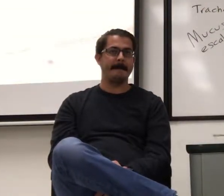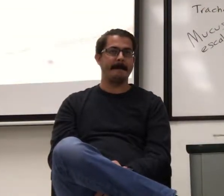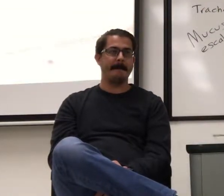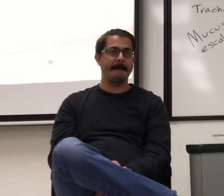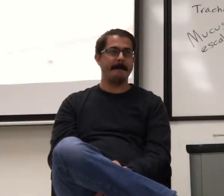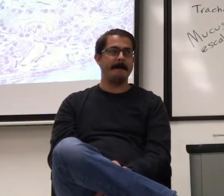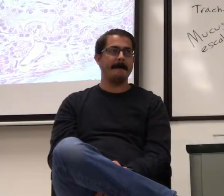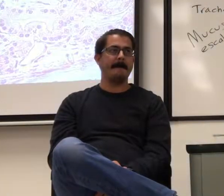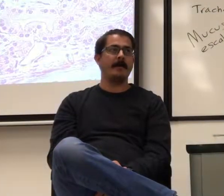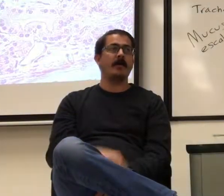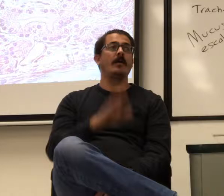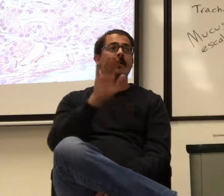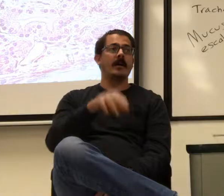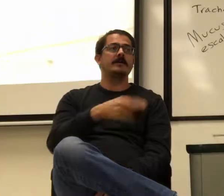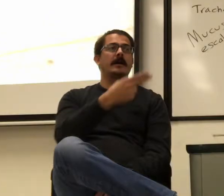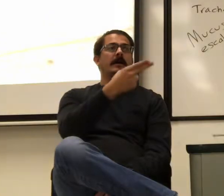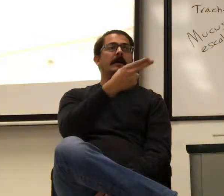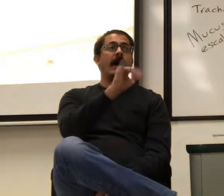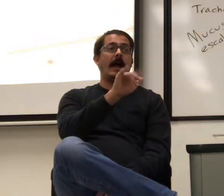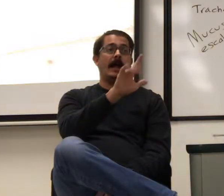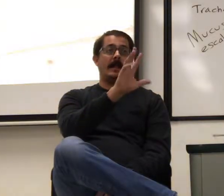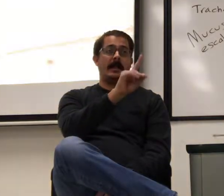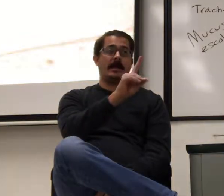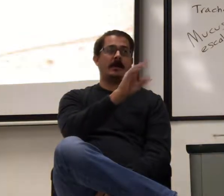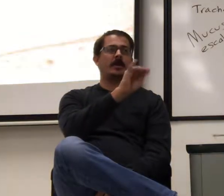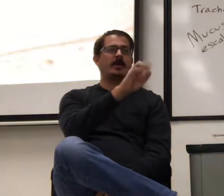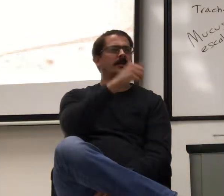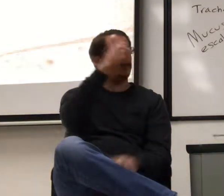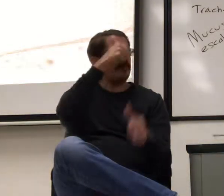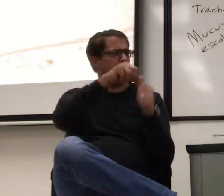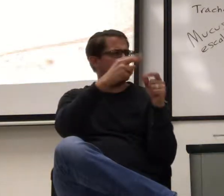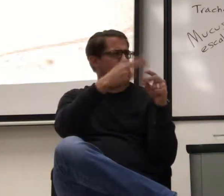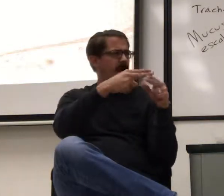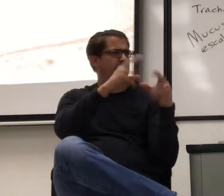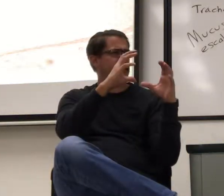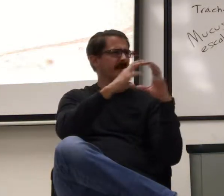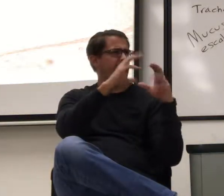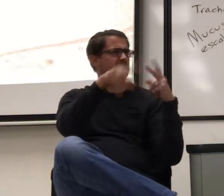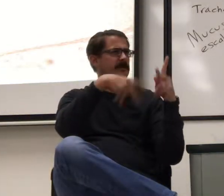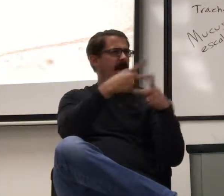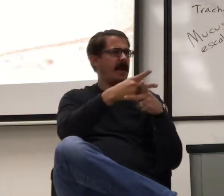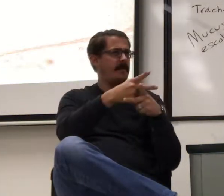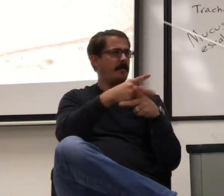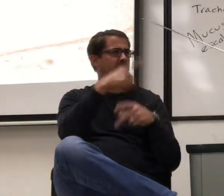All right, but that's hyaline cartilage. Remember the name of the cell type?